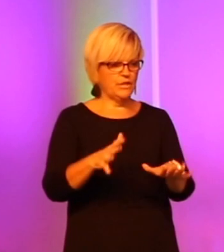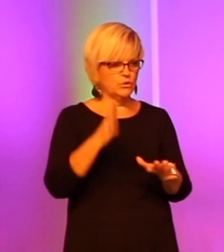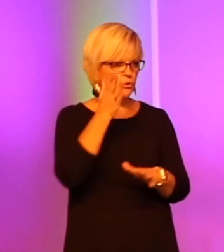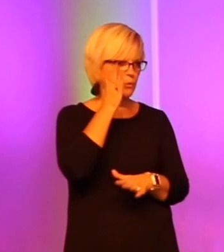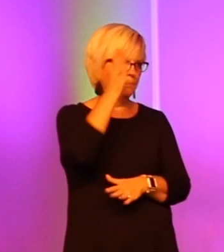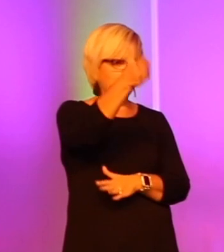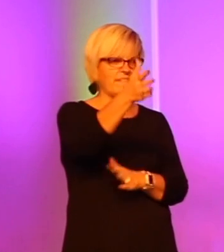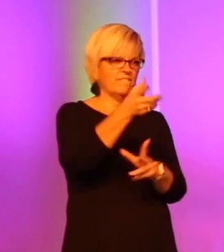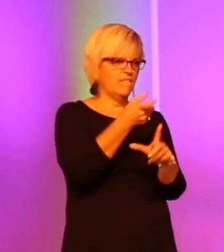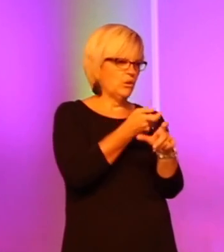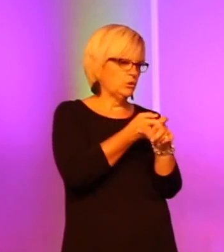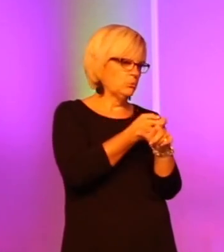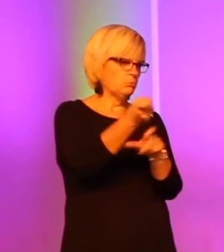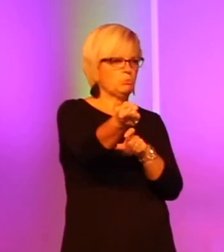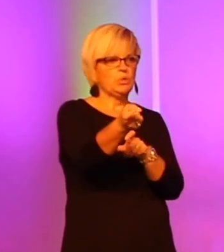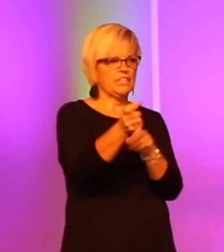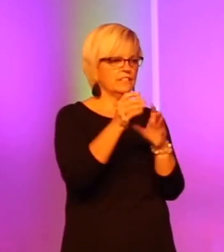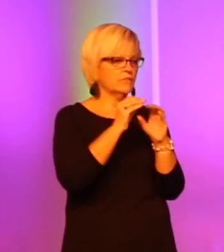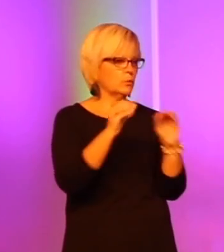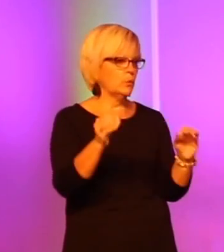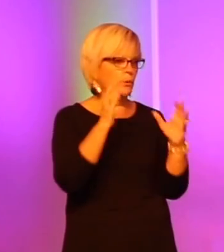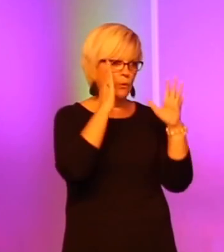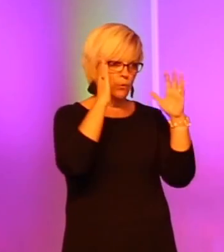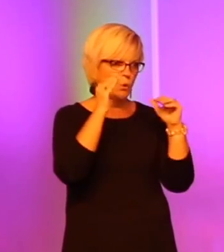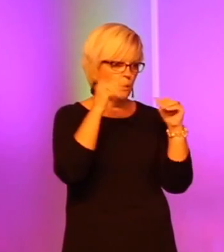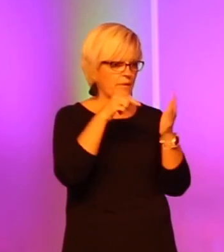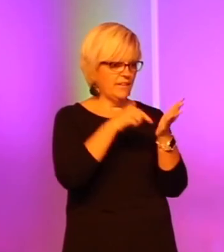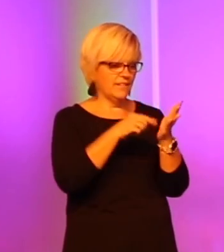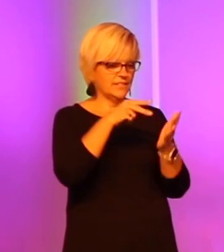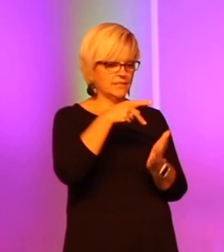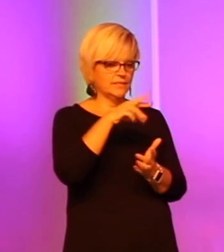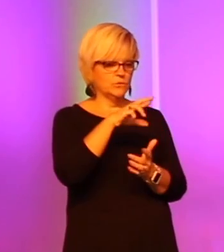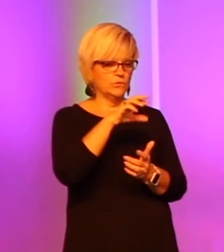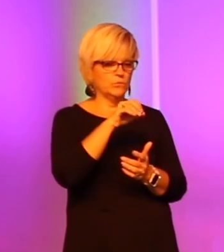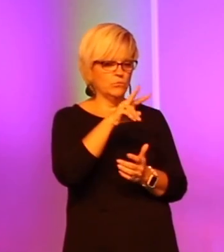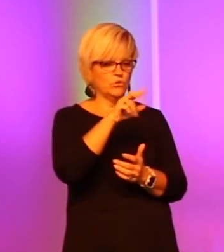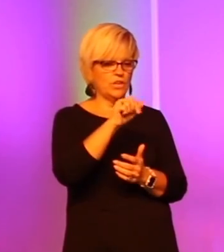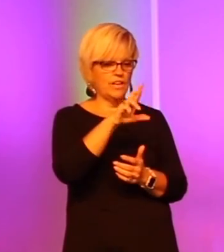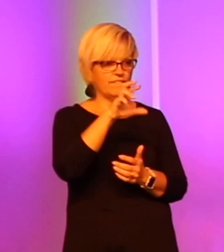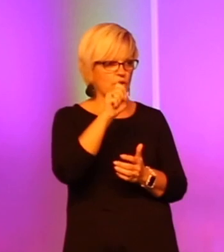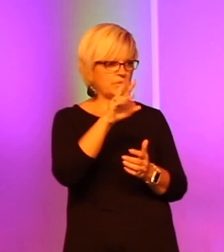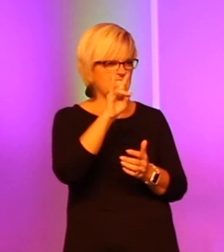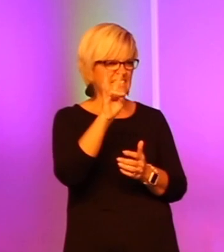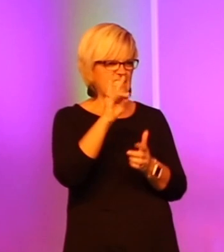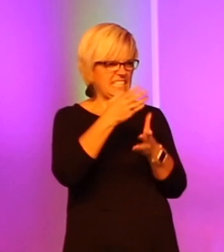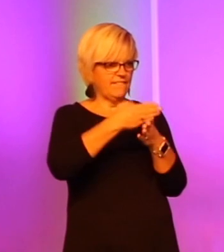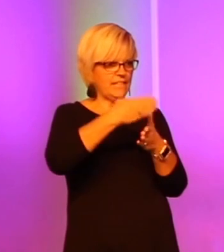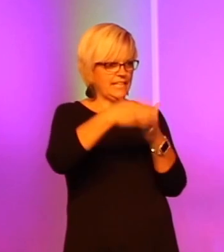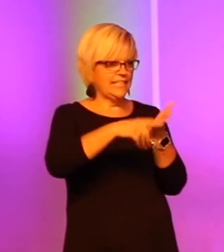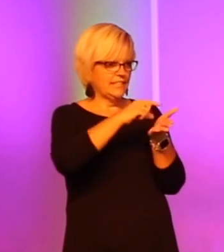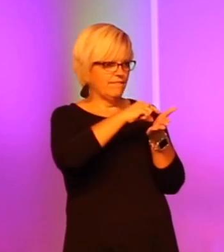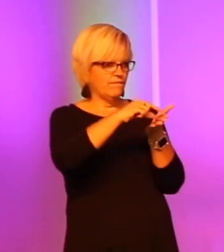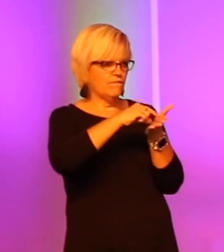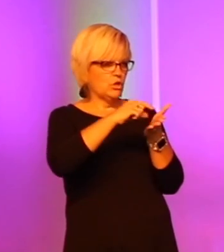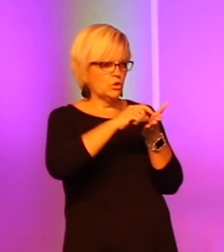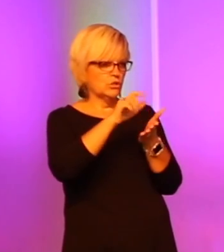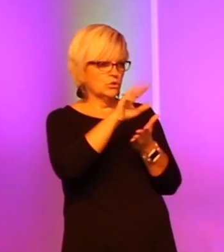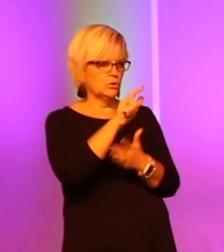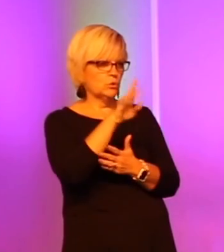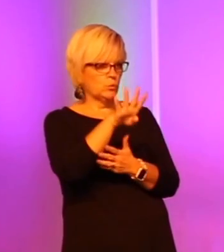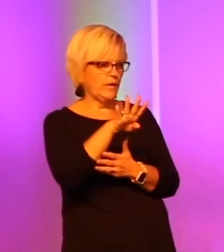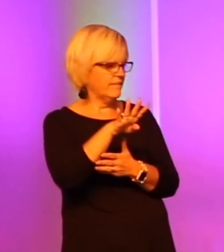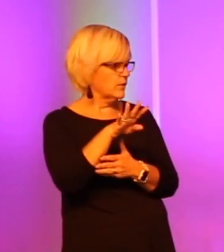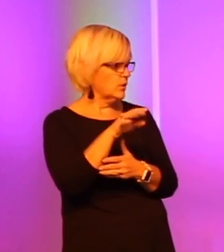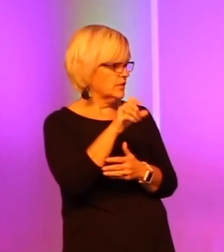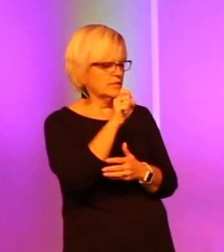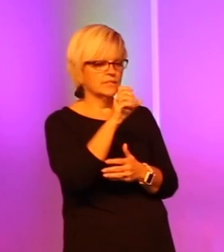There's no hope for me. But here is how Proverbs 7 ends. Here's how it ends. Verse 24.